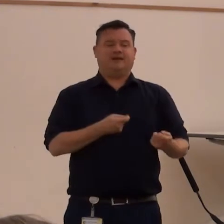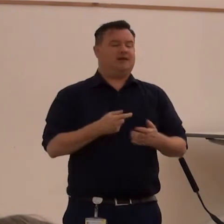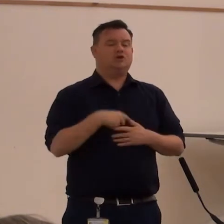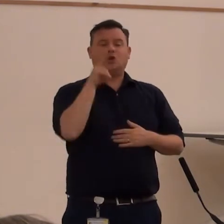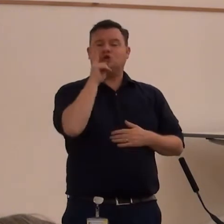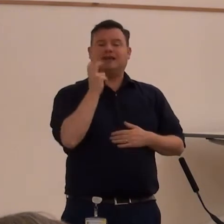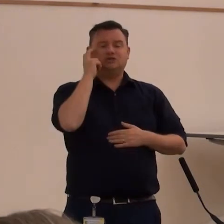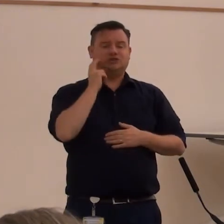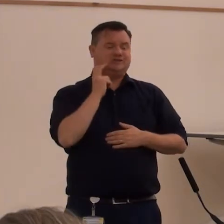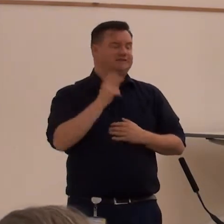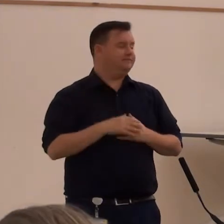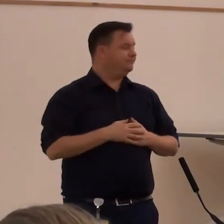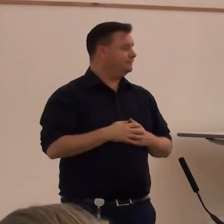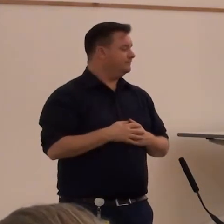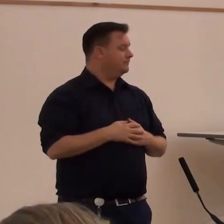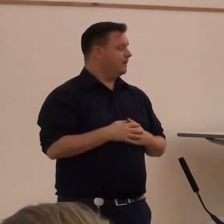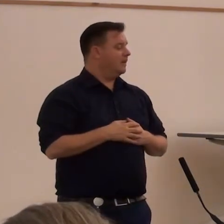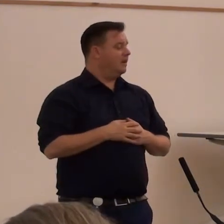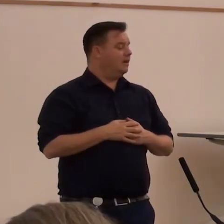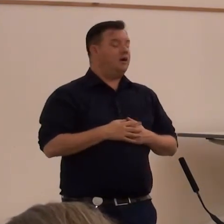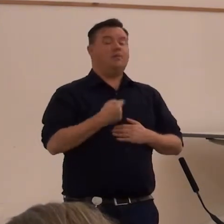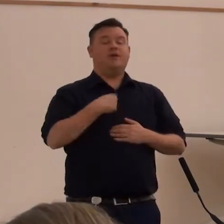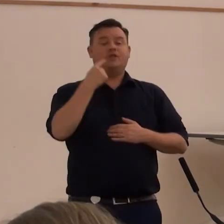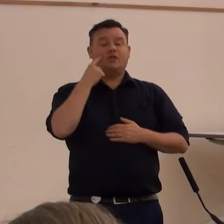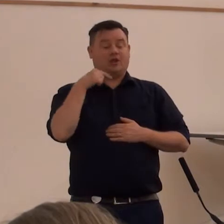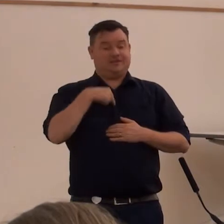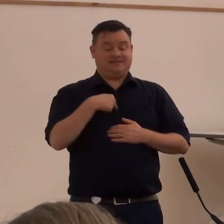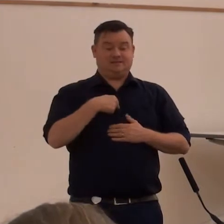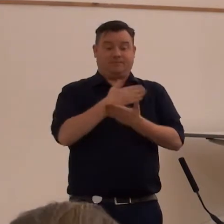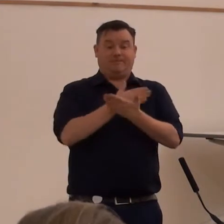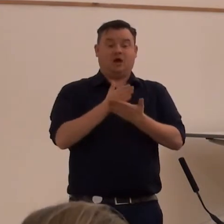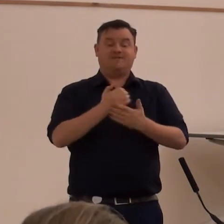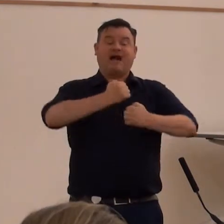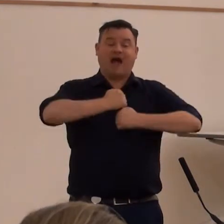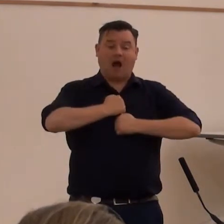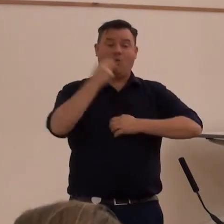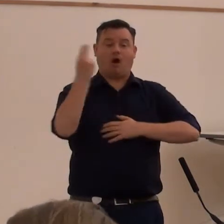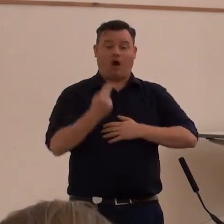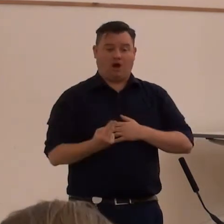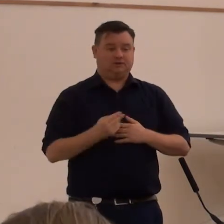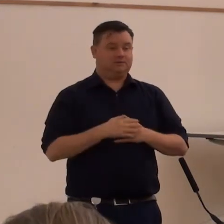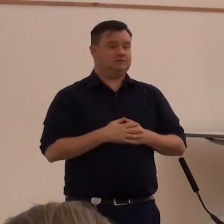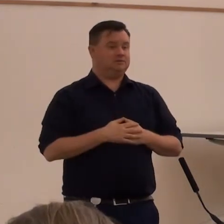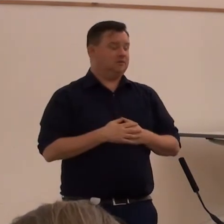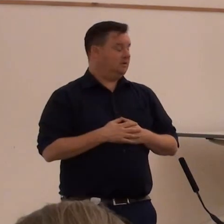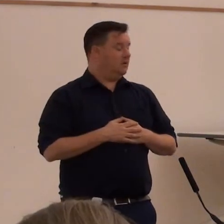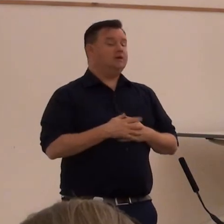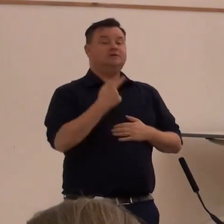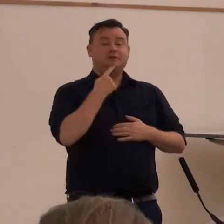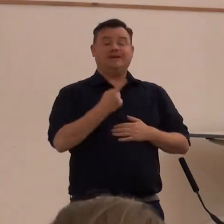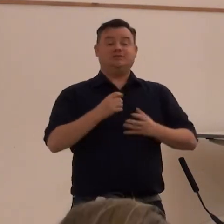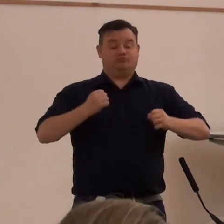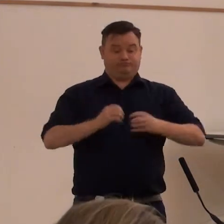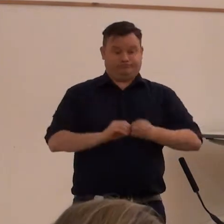shit. And that's when we thought, this is part of our art. The t-shirts are part of our art. So we need to make